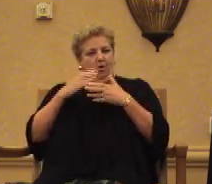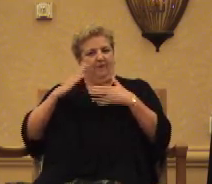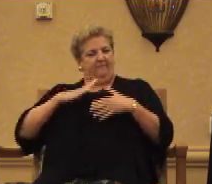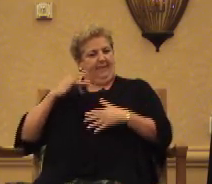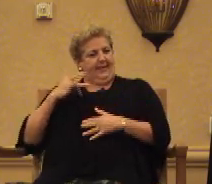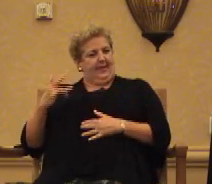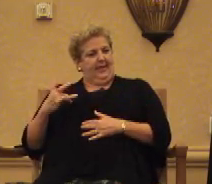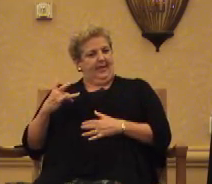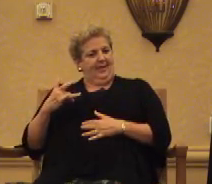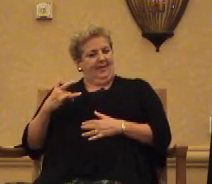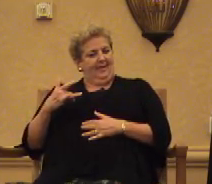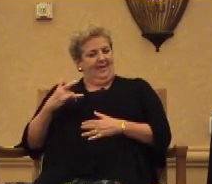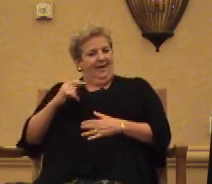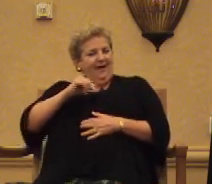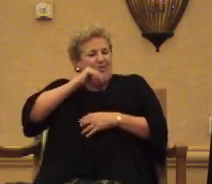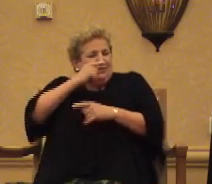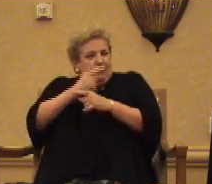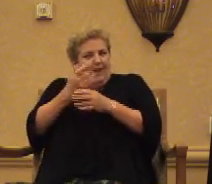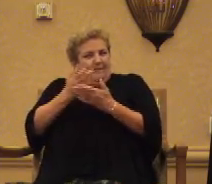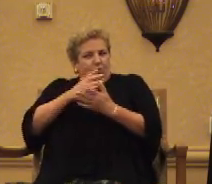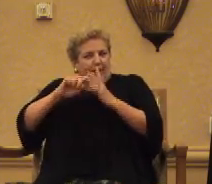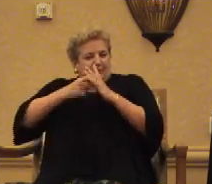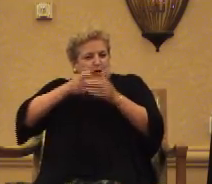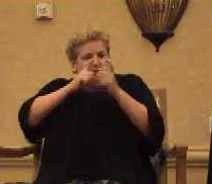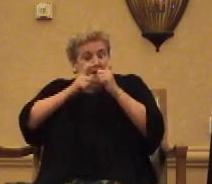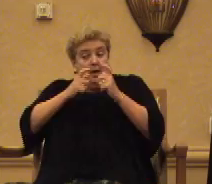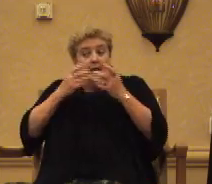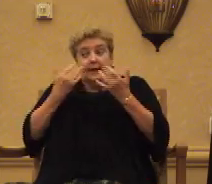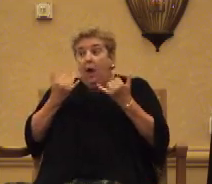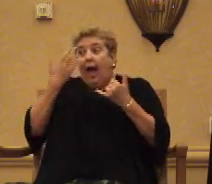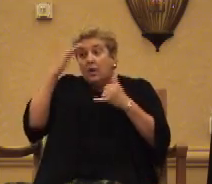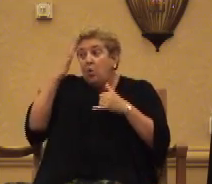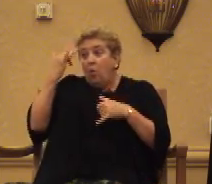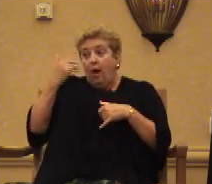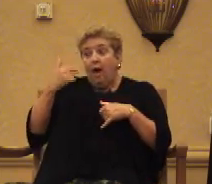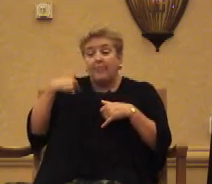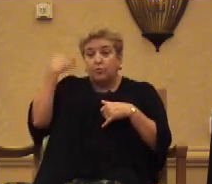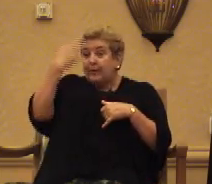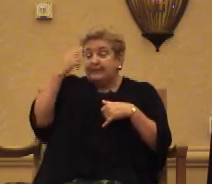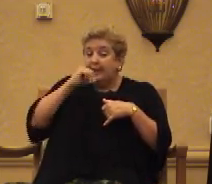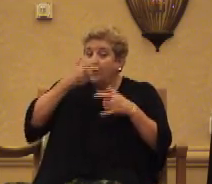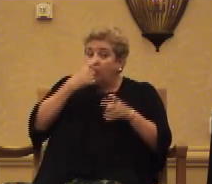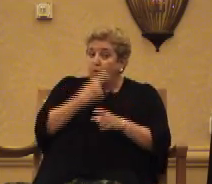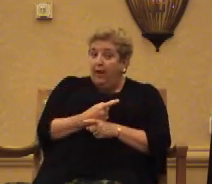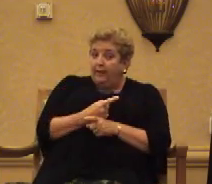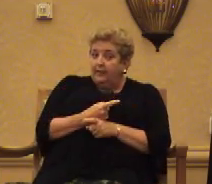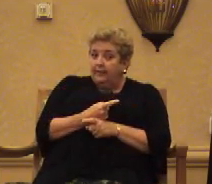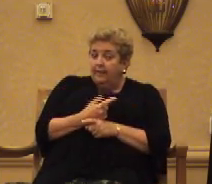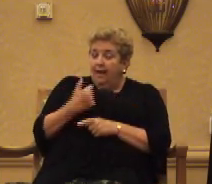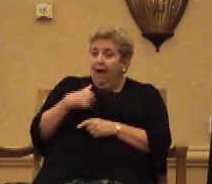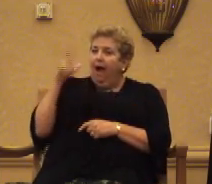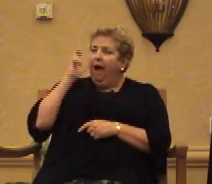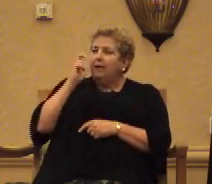I ever picked up a drink. Now, I don't know why I wasn't right, because I listened to AA speakers who come